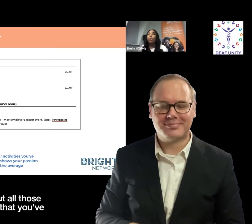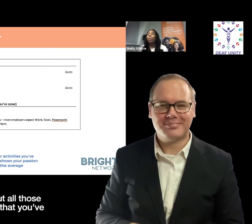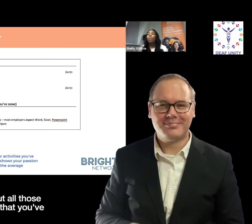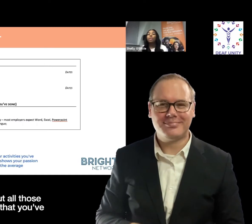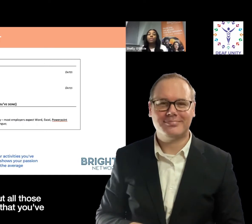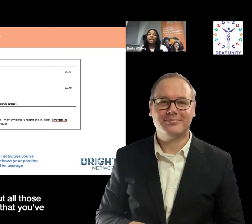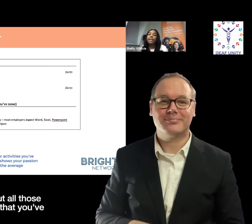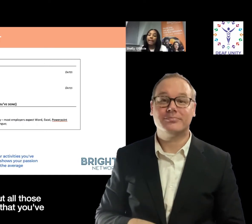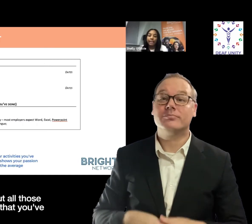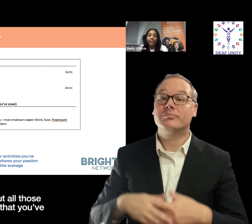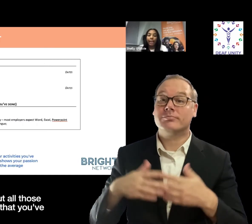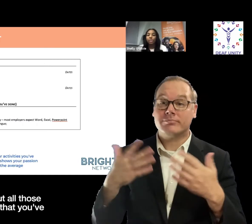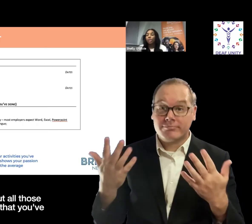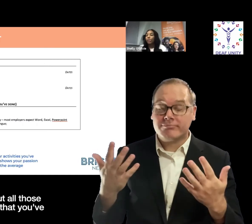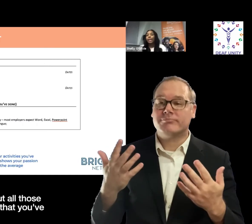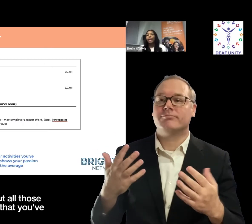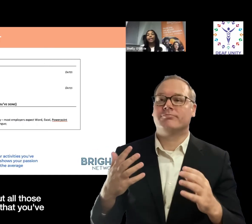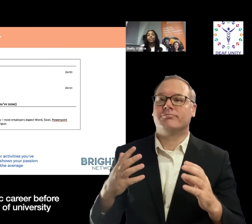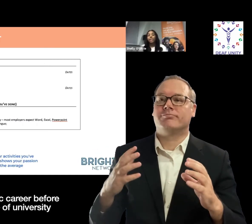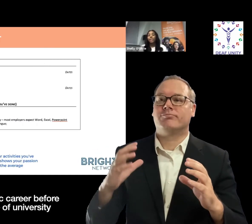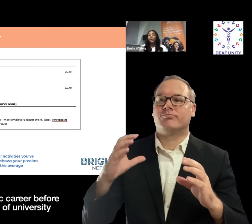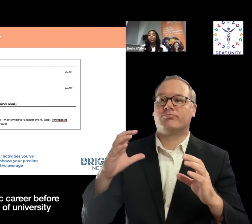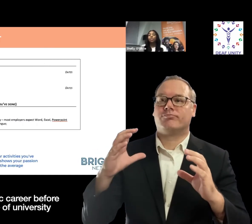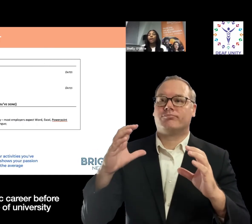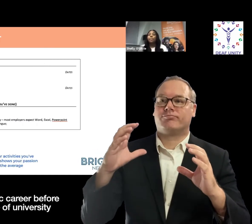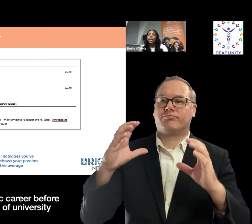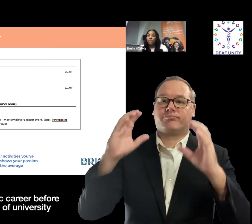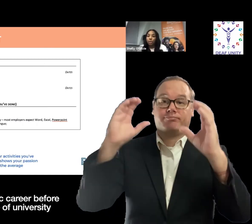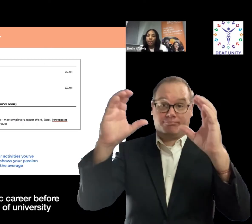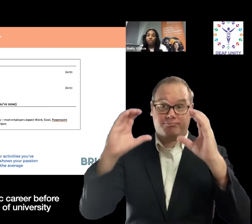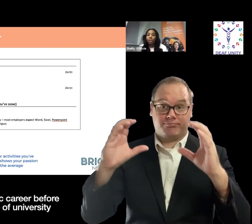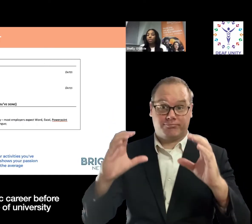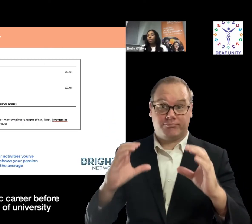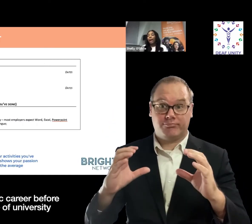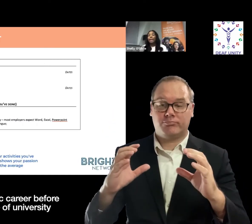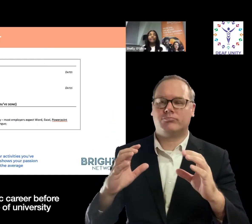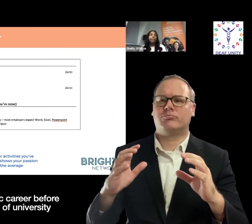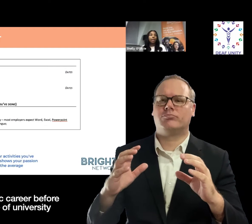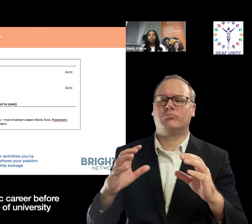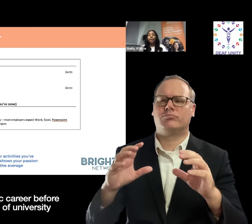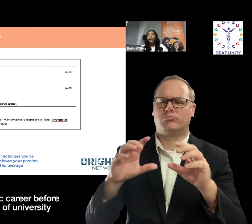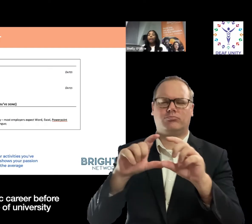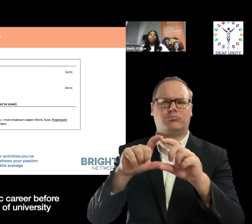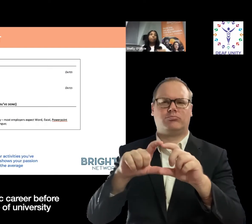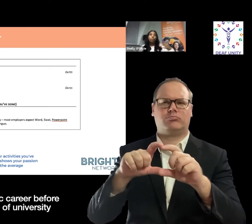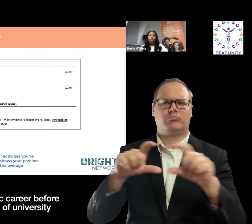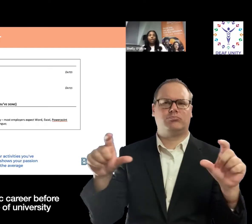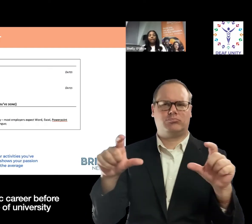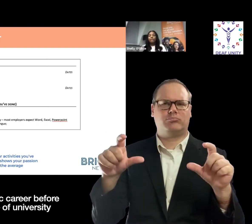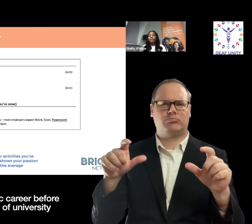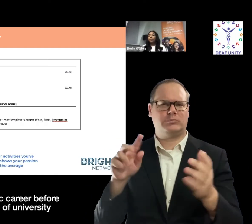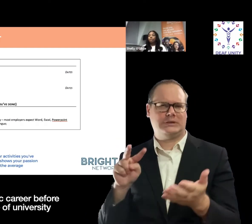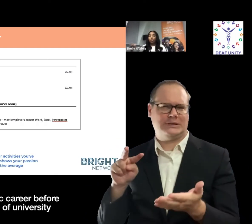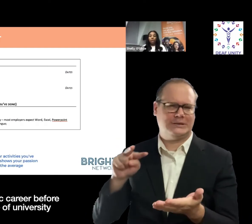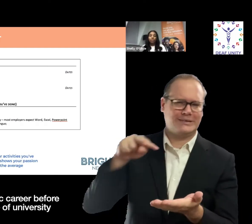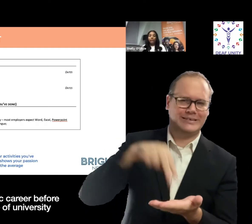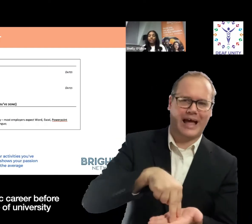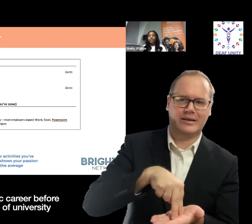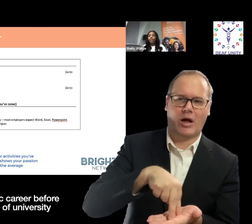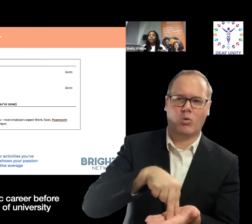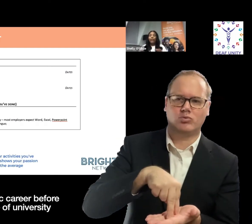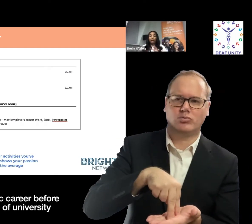talk about all those fantastic extracurricular activities that you've been doing throughout your academic career, before university,